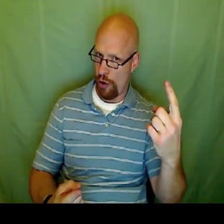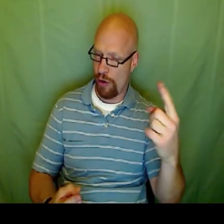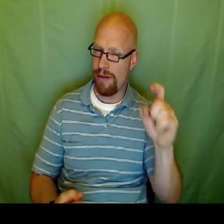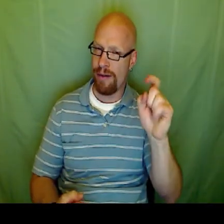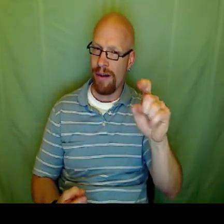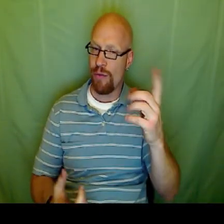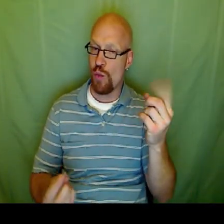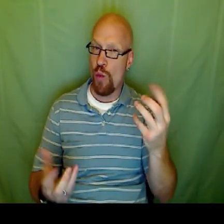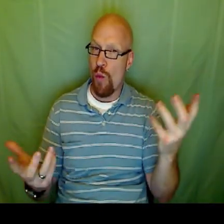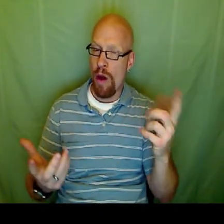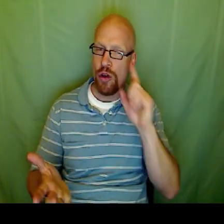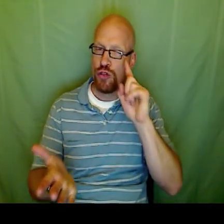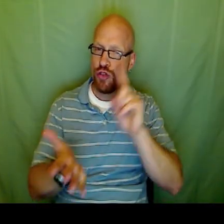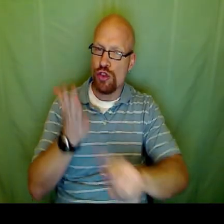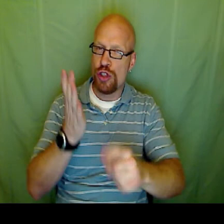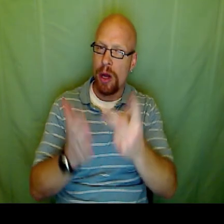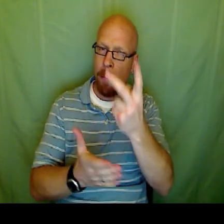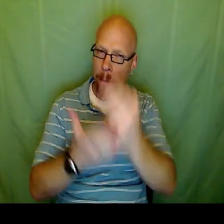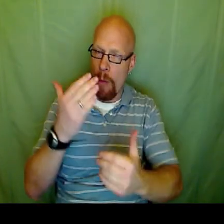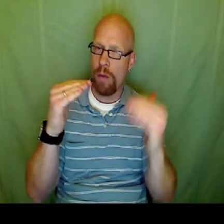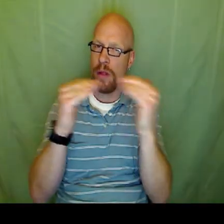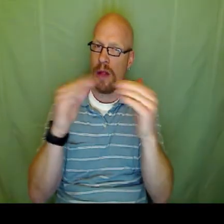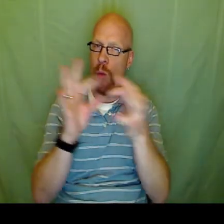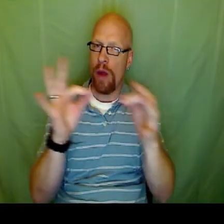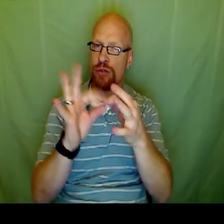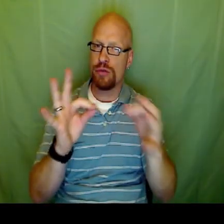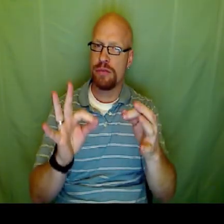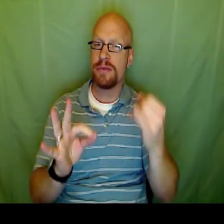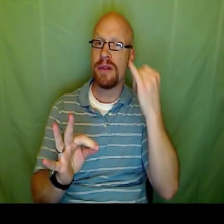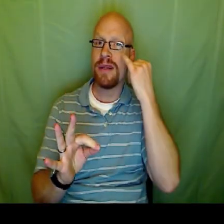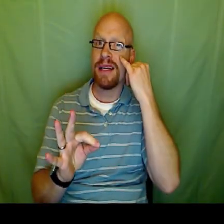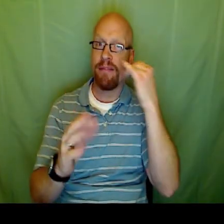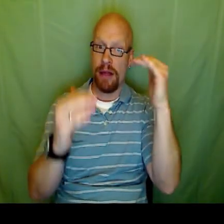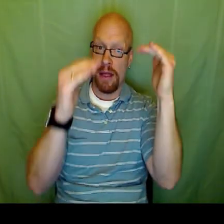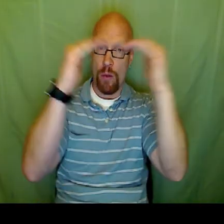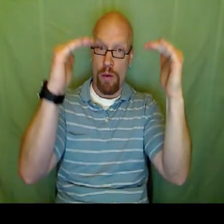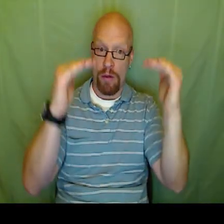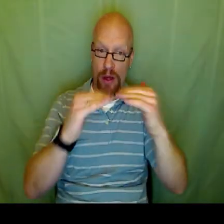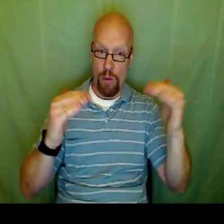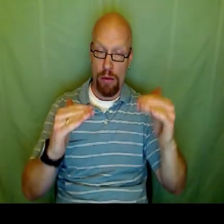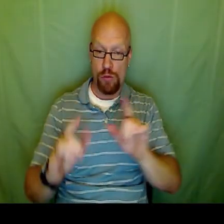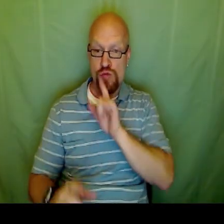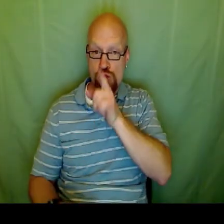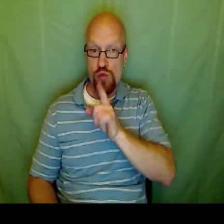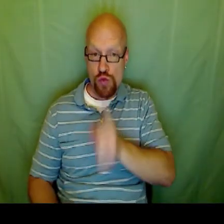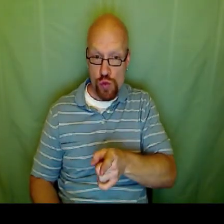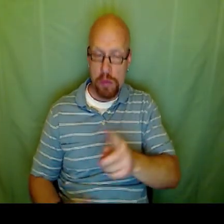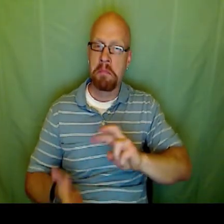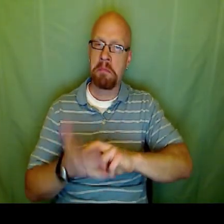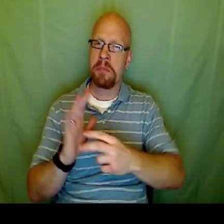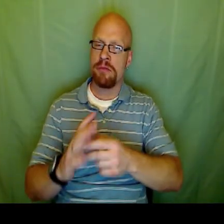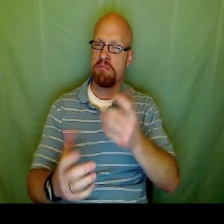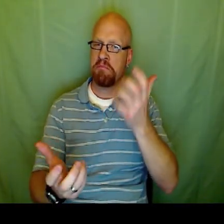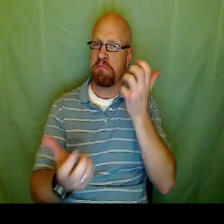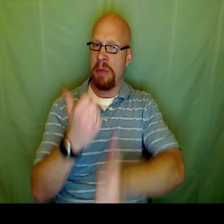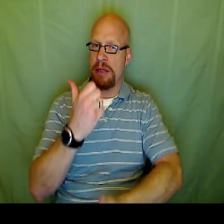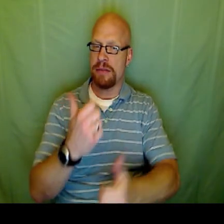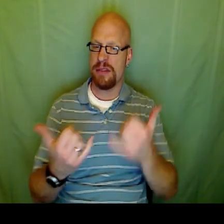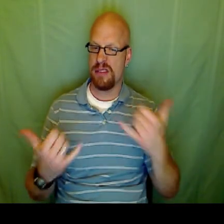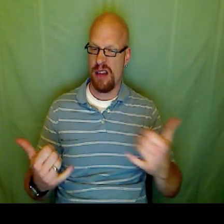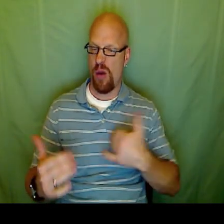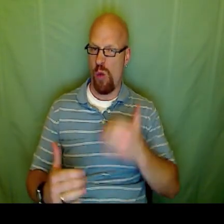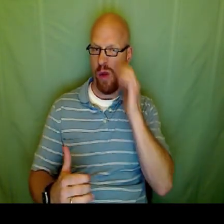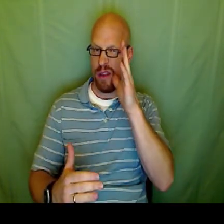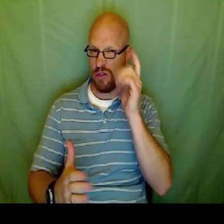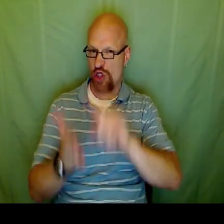So, now this answer for our x and y pairs, 3 comma 1, now this is an answer that we think is correct. We need to